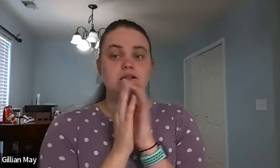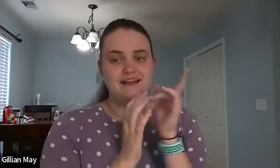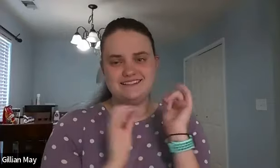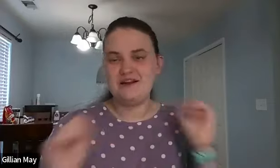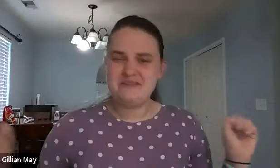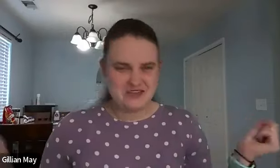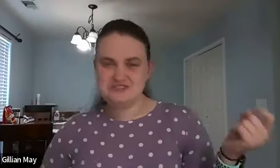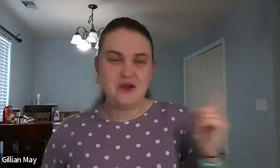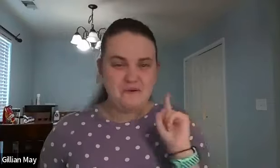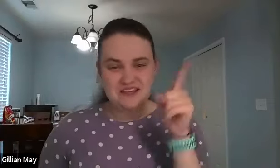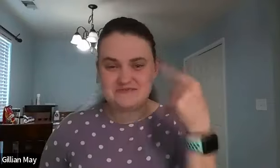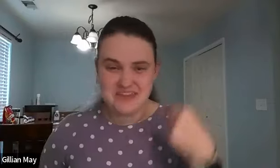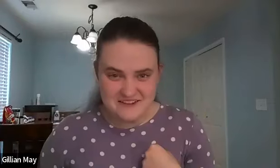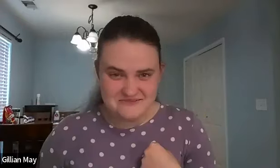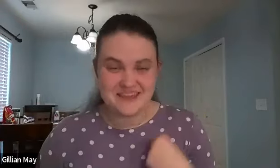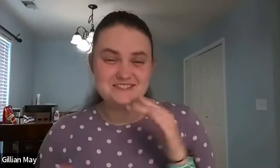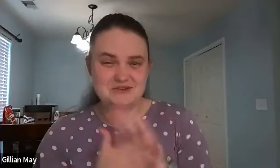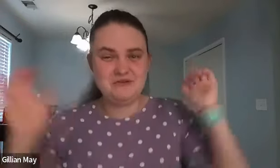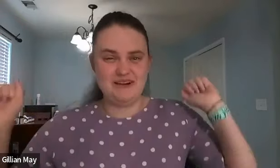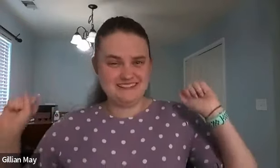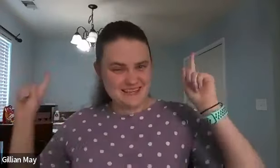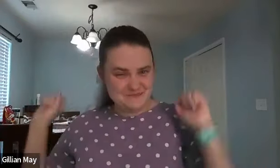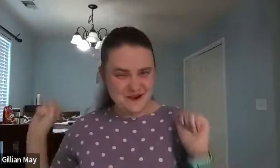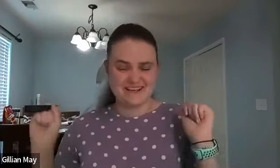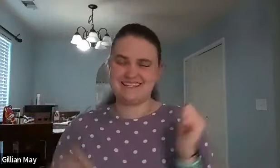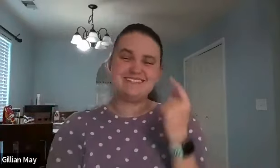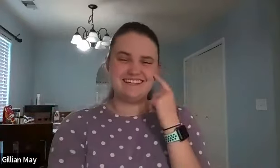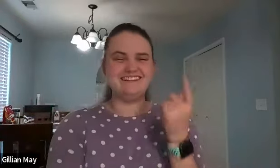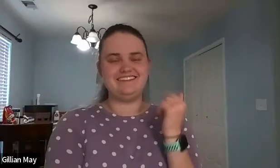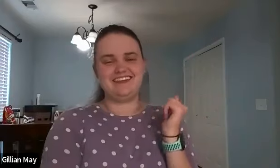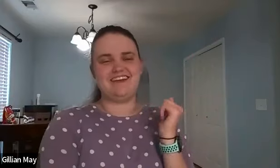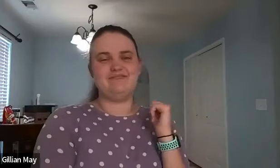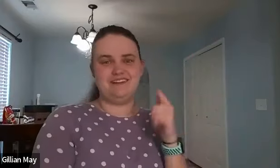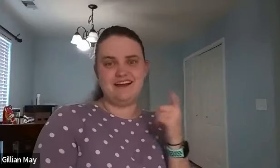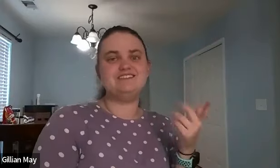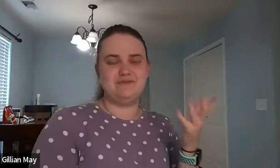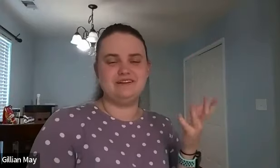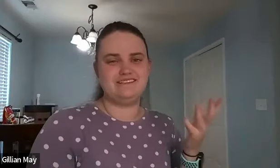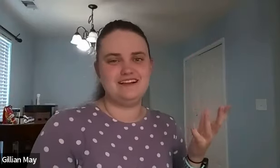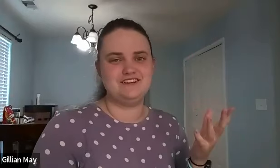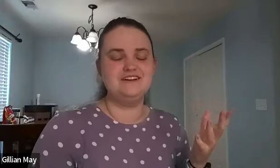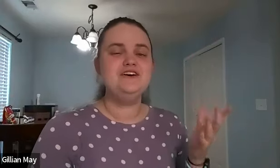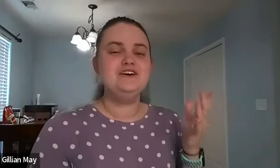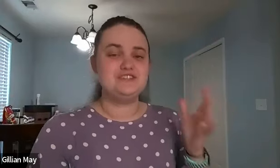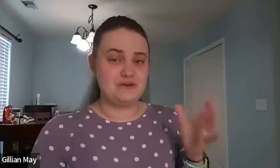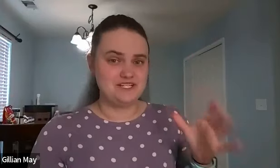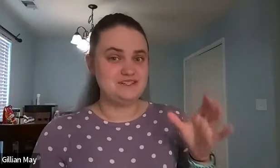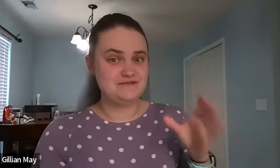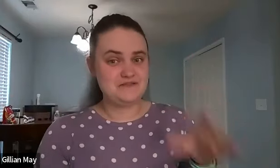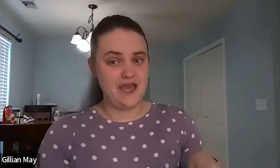Class start. Okay, you know what? You gave me a school one. So that's perfect because I was literally thinking that. Well, class start, when is class start? So what you would do for